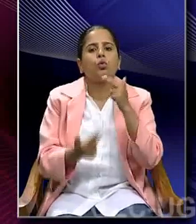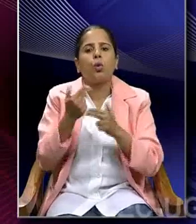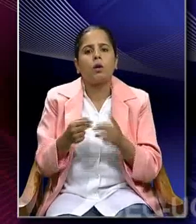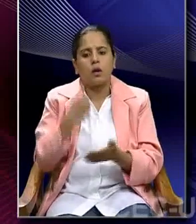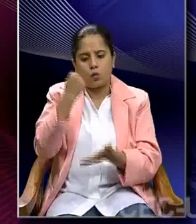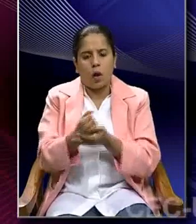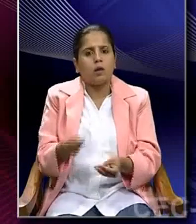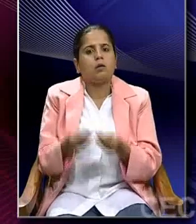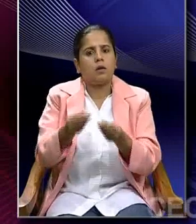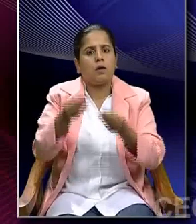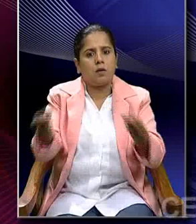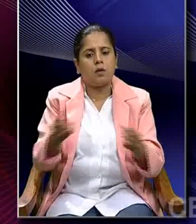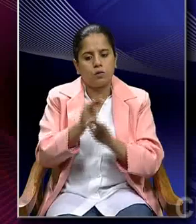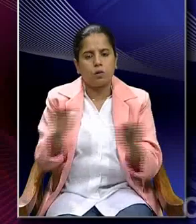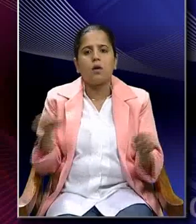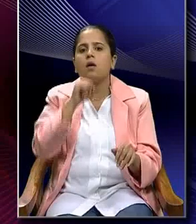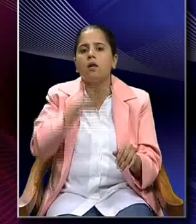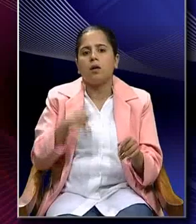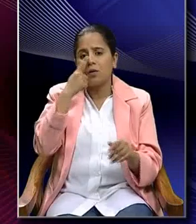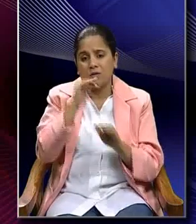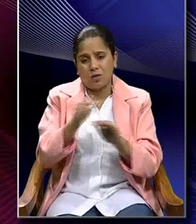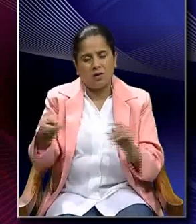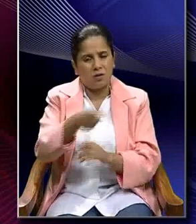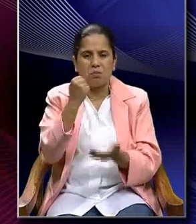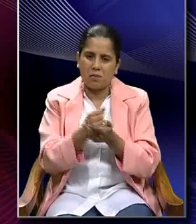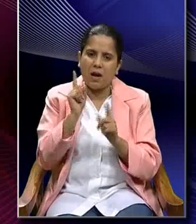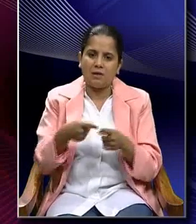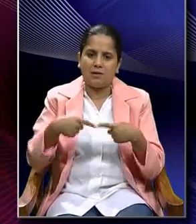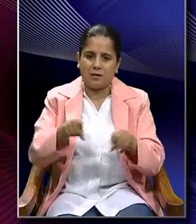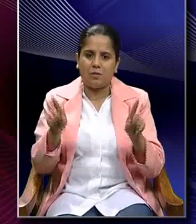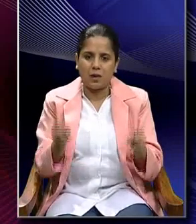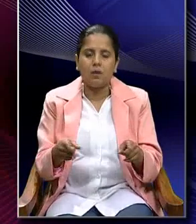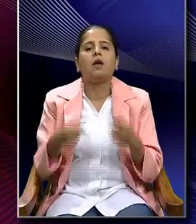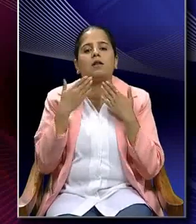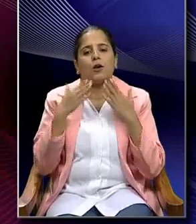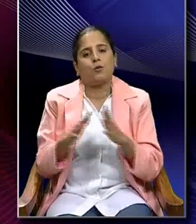the rights that the young girl child deserves to have. Thank you very much.